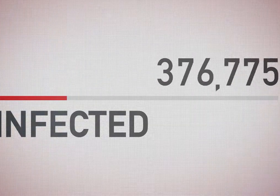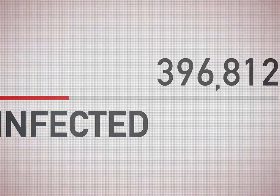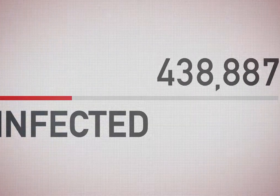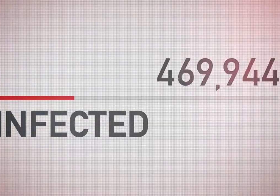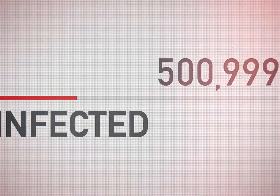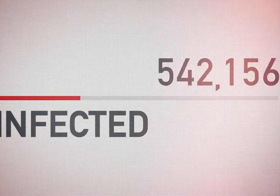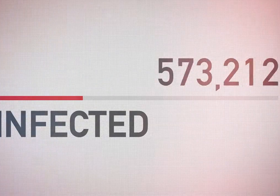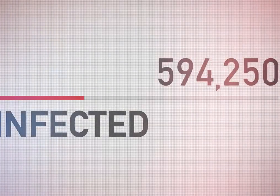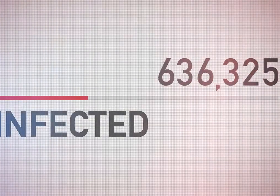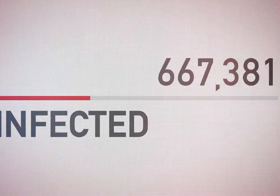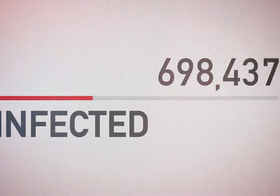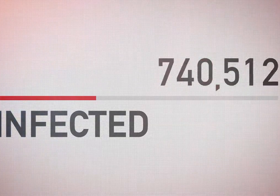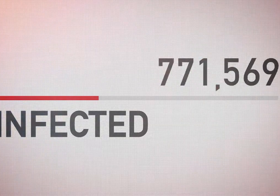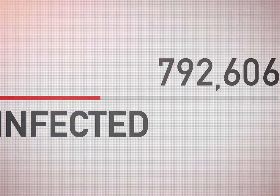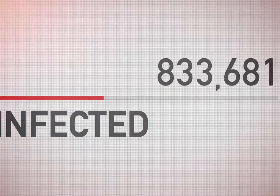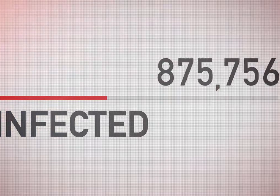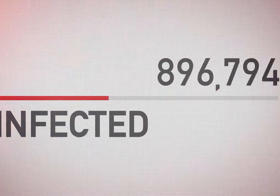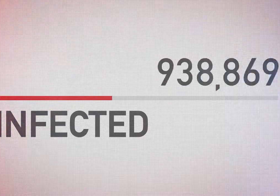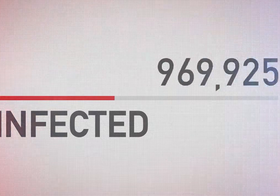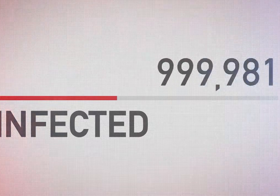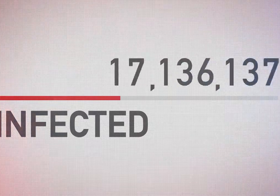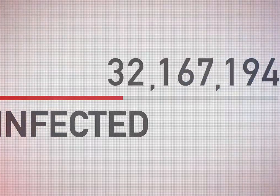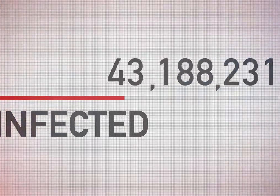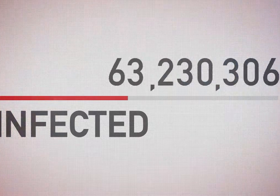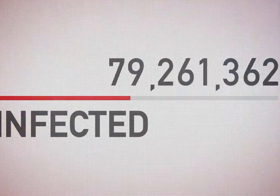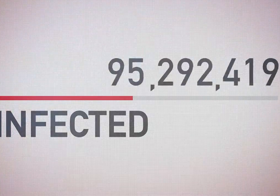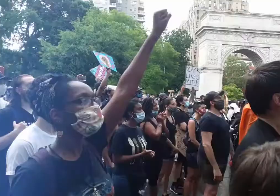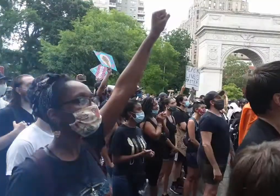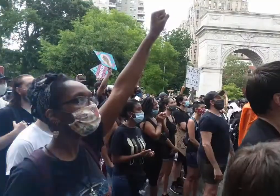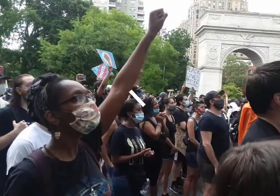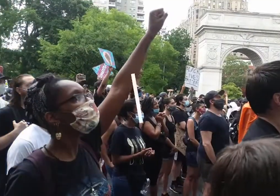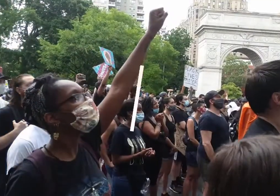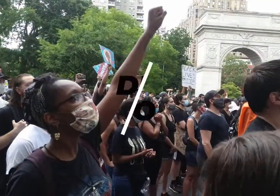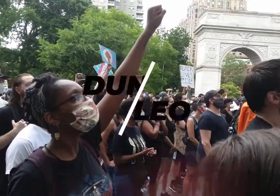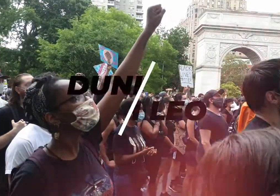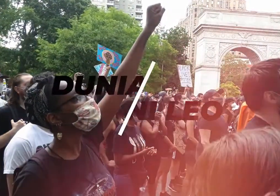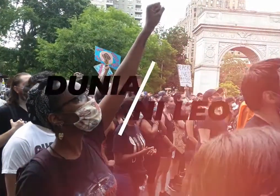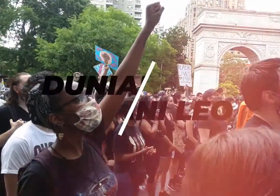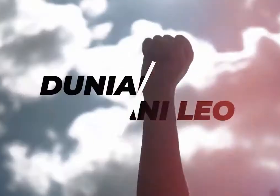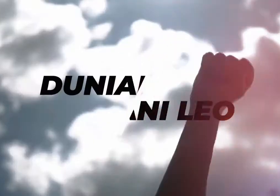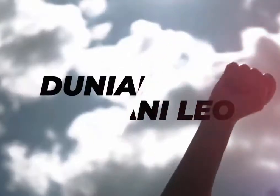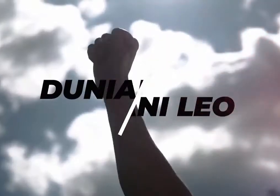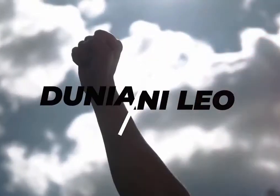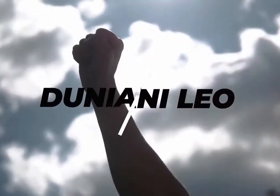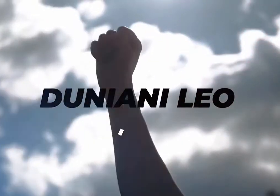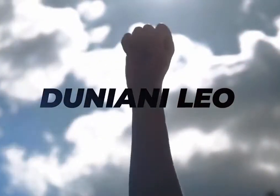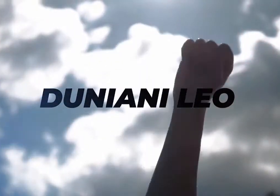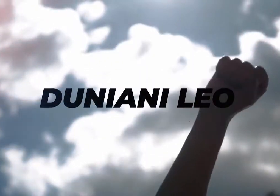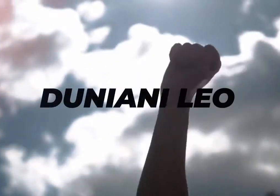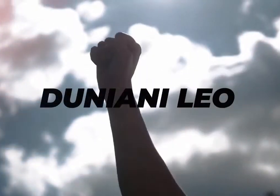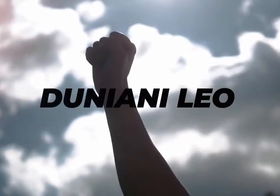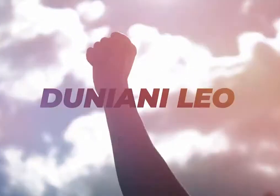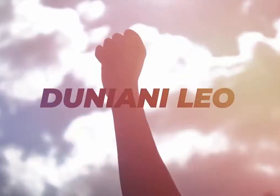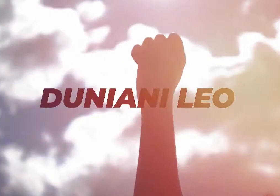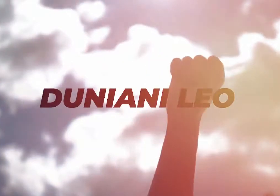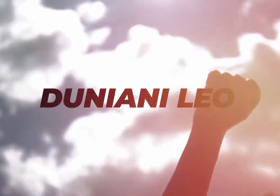mwili, ndio inaenda kupelekea kupambana na virusi. Ni dunia ni leo, Jumatatu mpaka Ijumaa, moja kwa